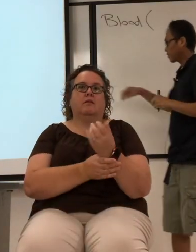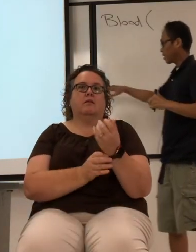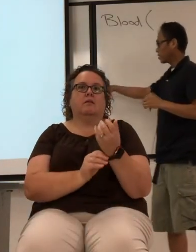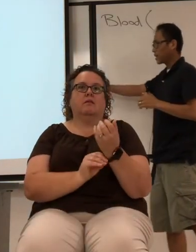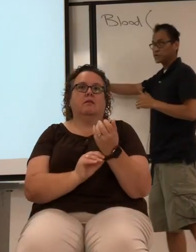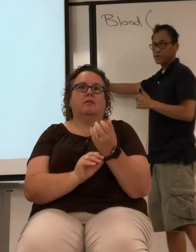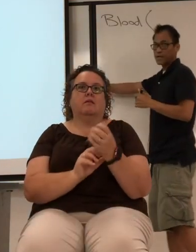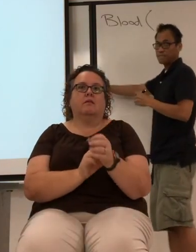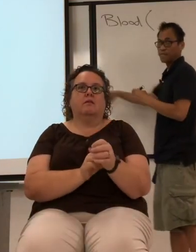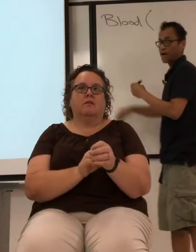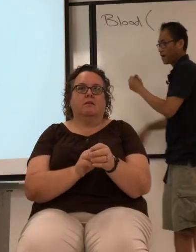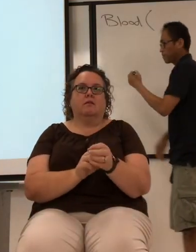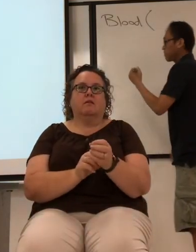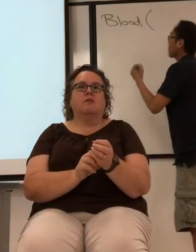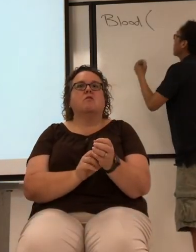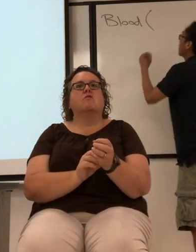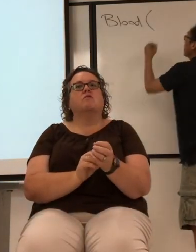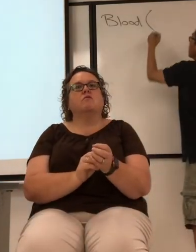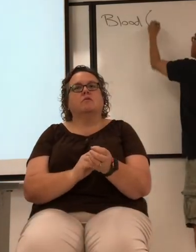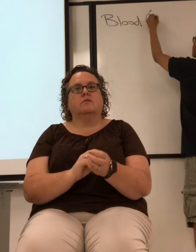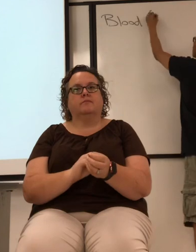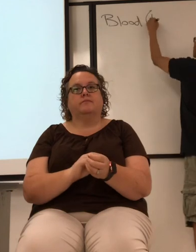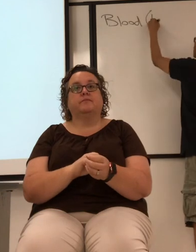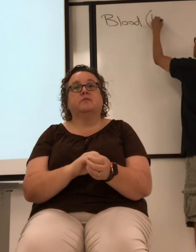what will be covered on lecture exam 5